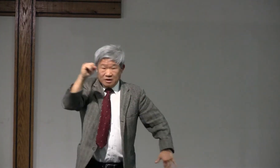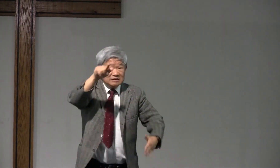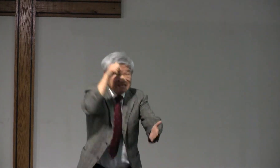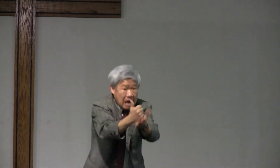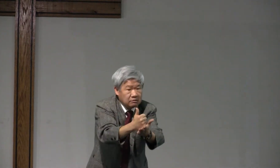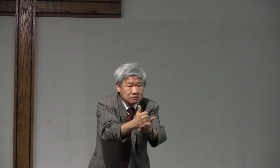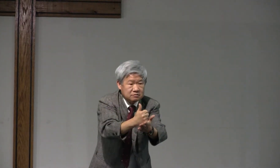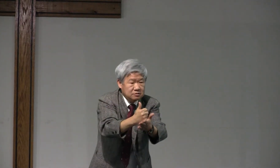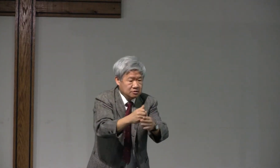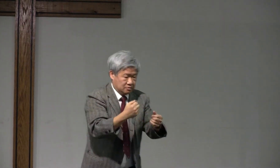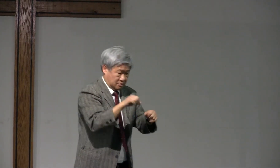their jobs,